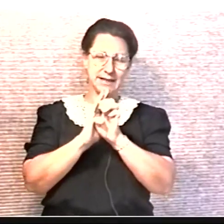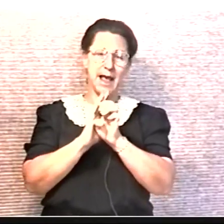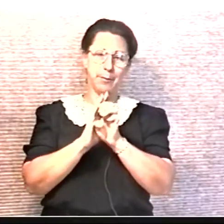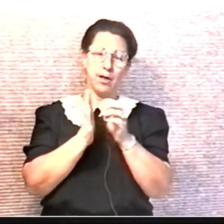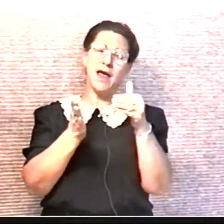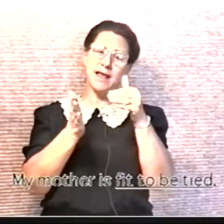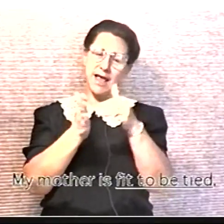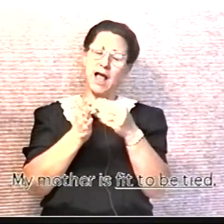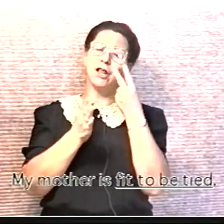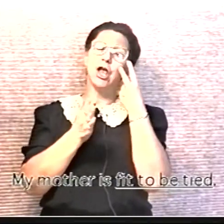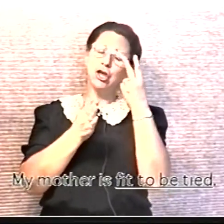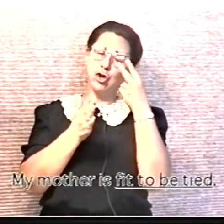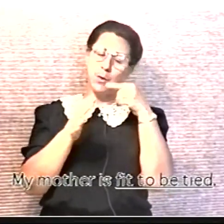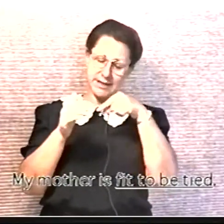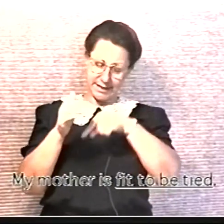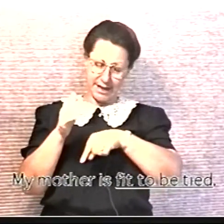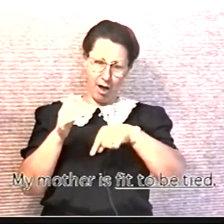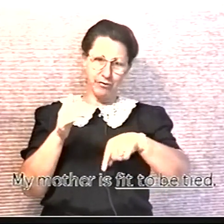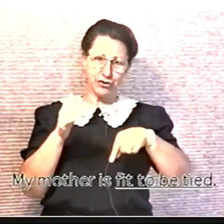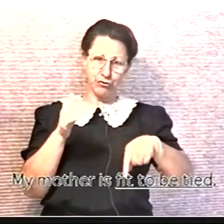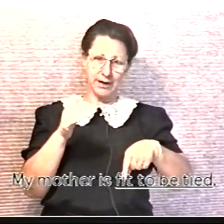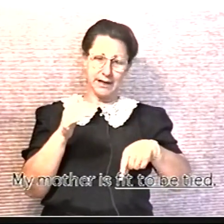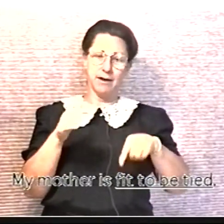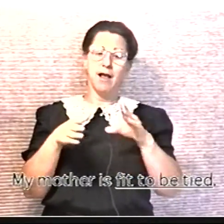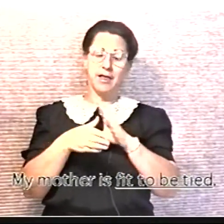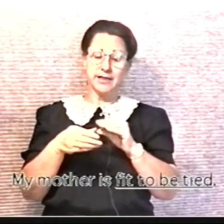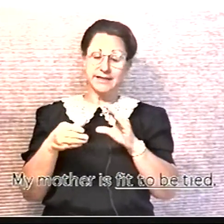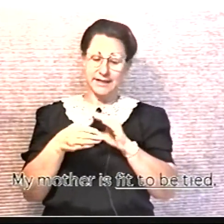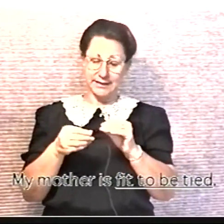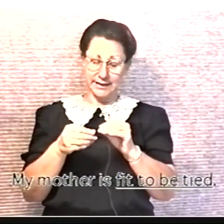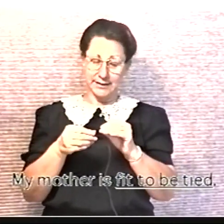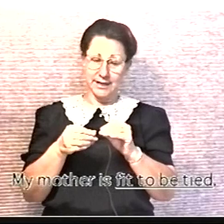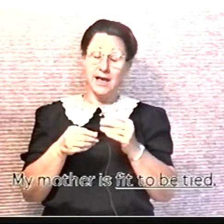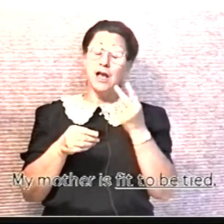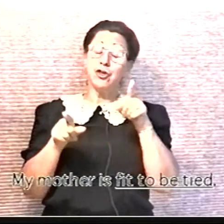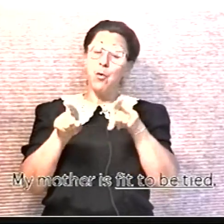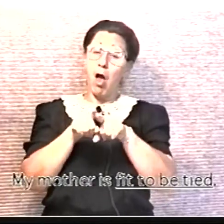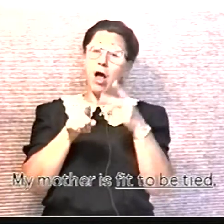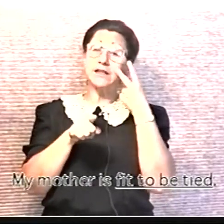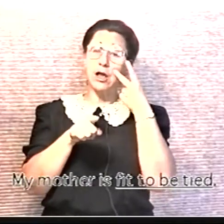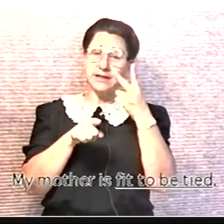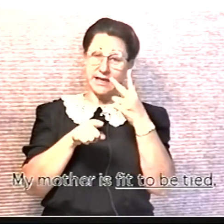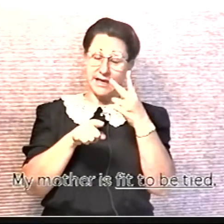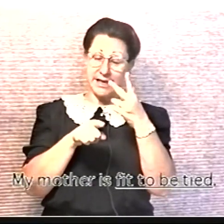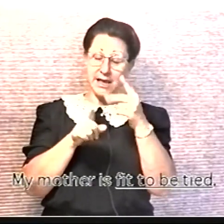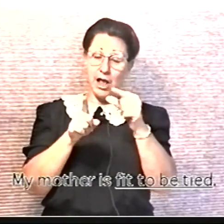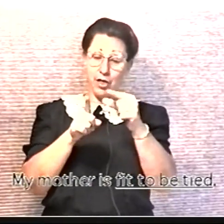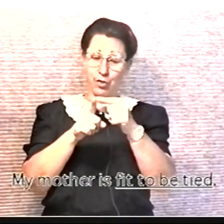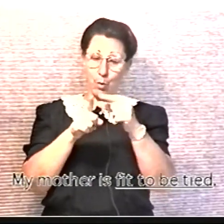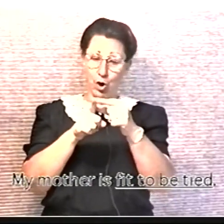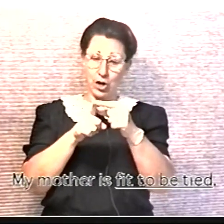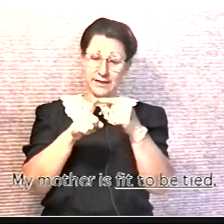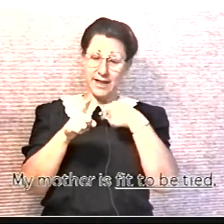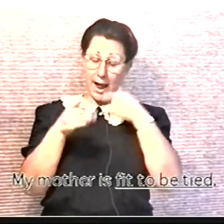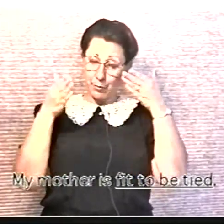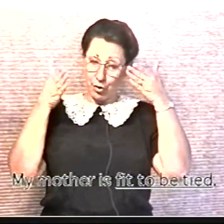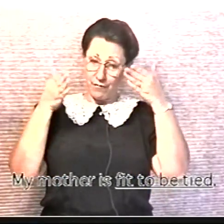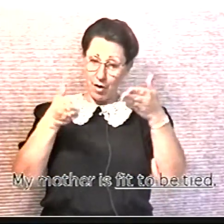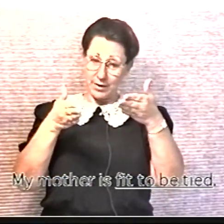Example, and again, you will see on the screen the sentences. You will also see the words that I'm going to focus